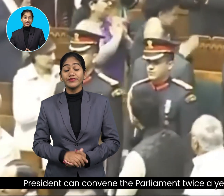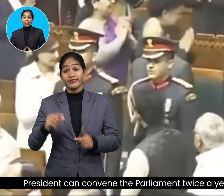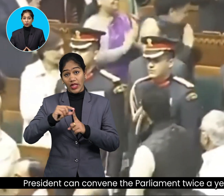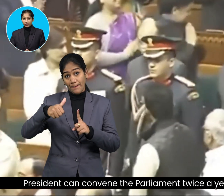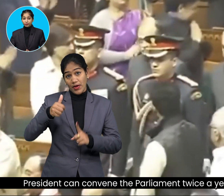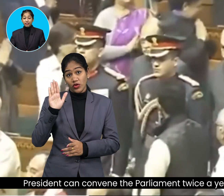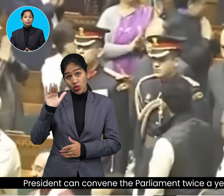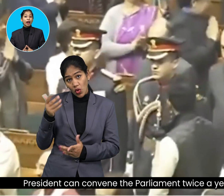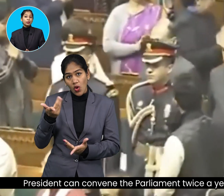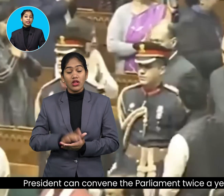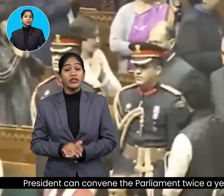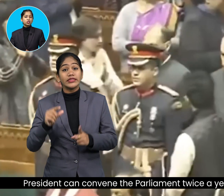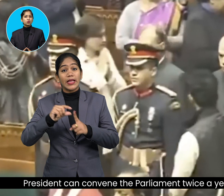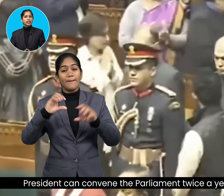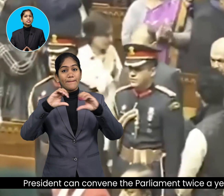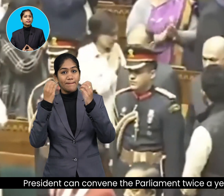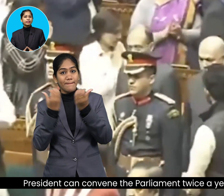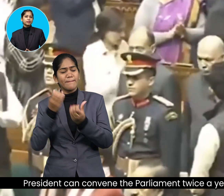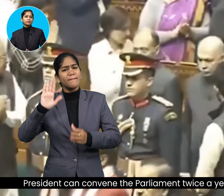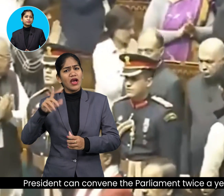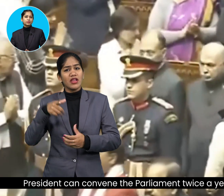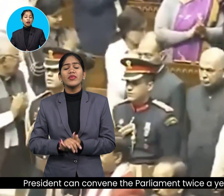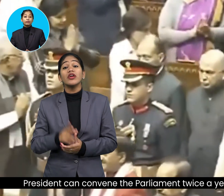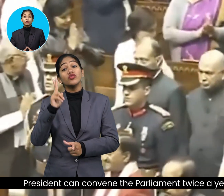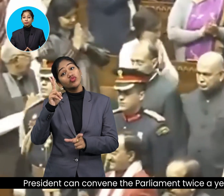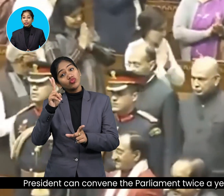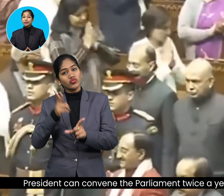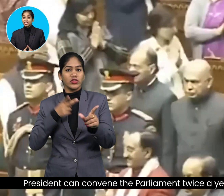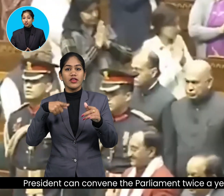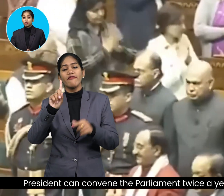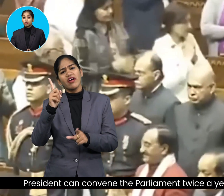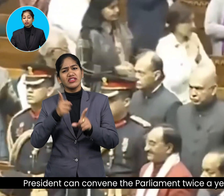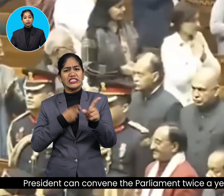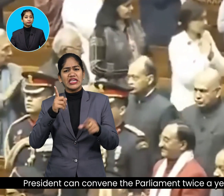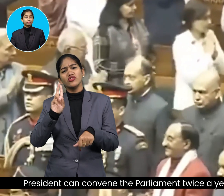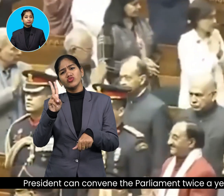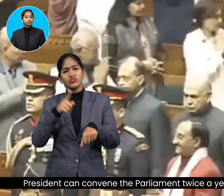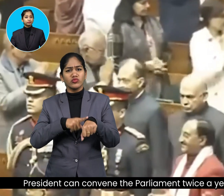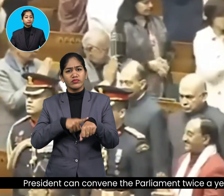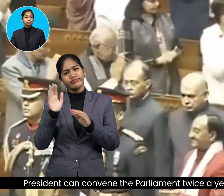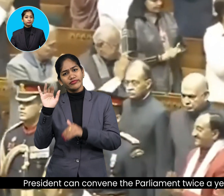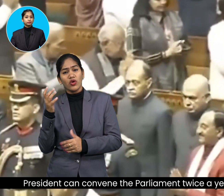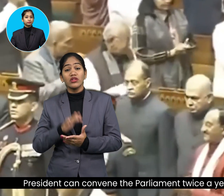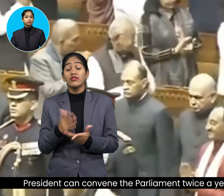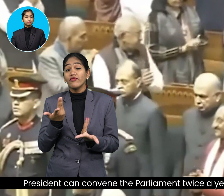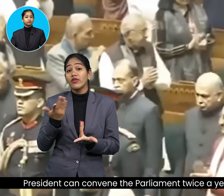President can convene the Parliament twice a year for bill messages.